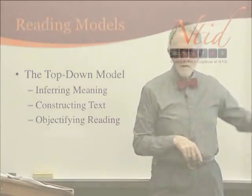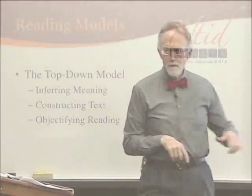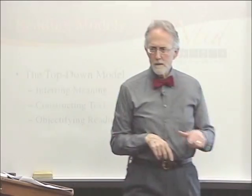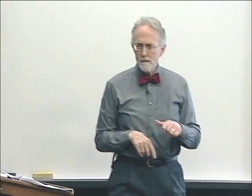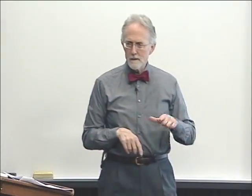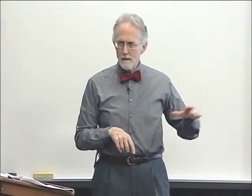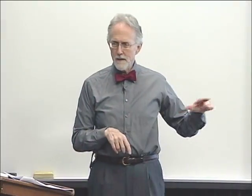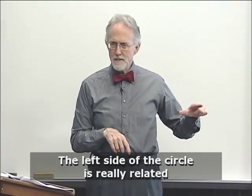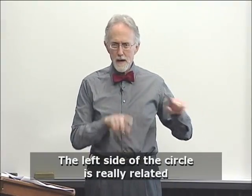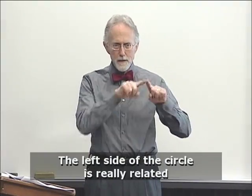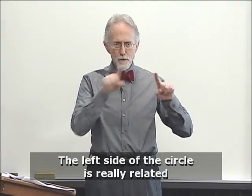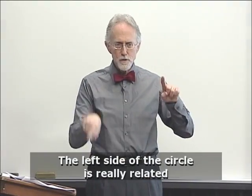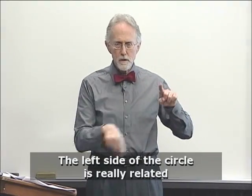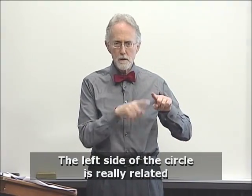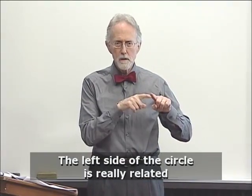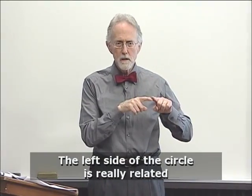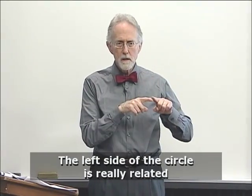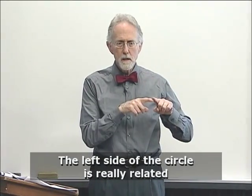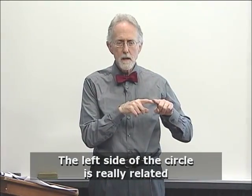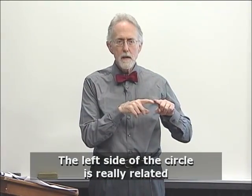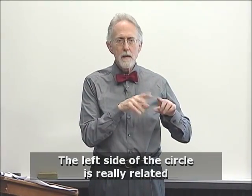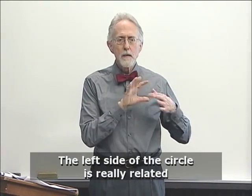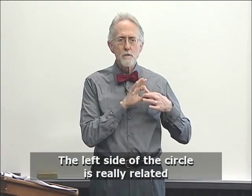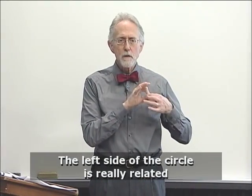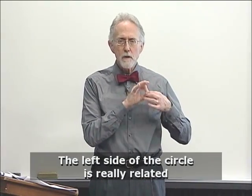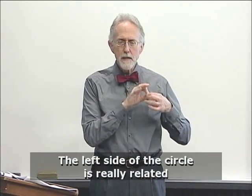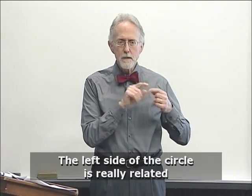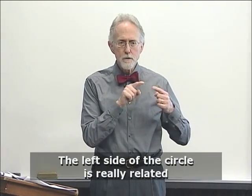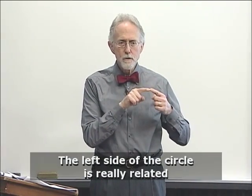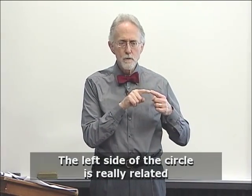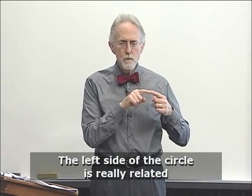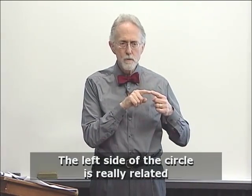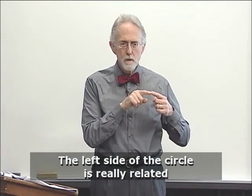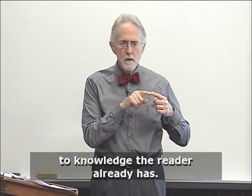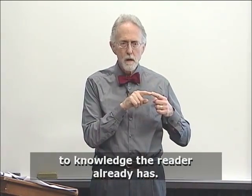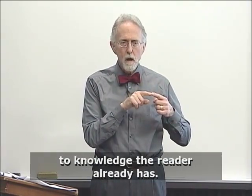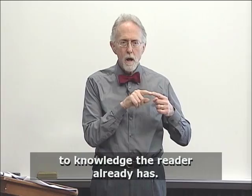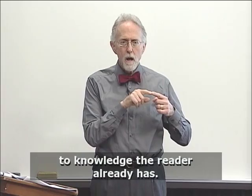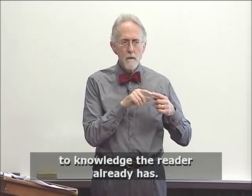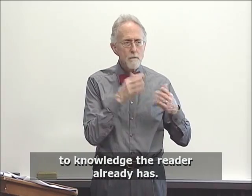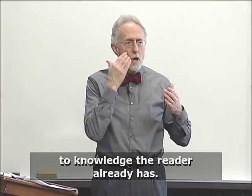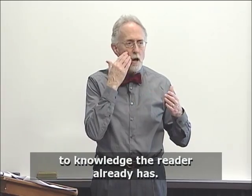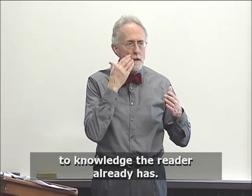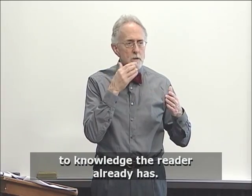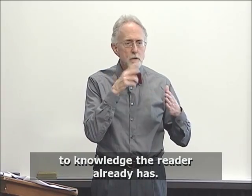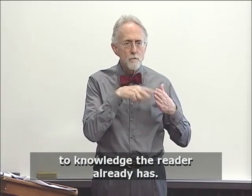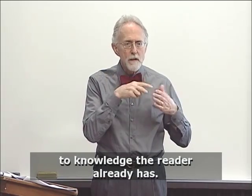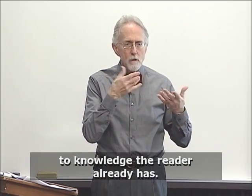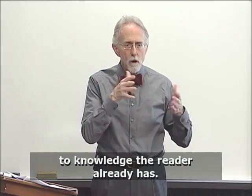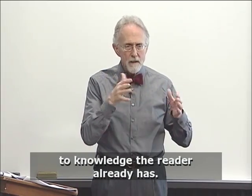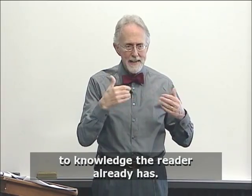The left side of the circle is really related to knowledge the reader already